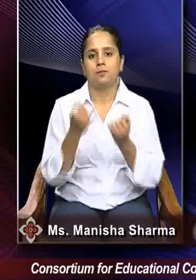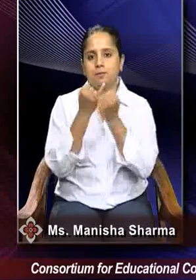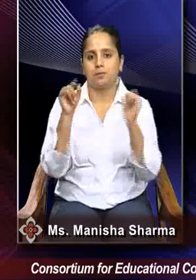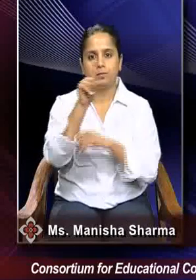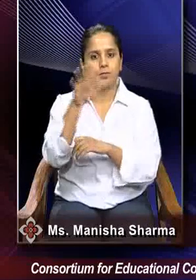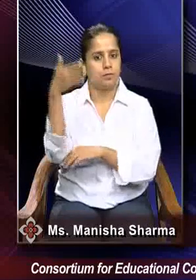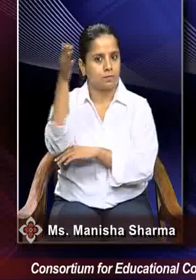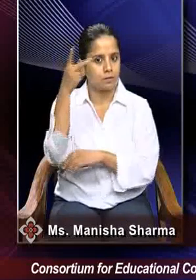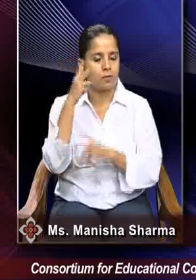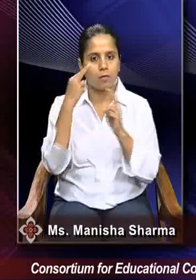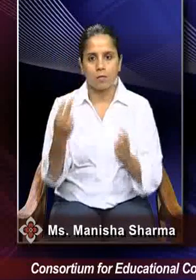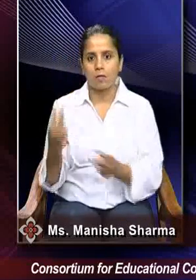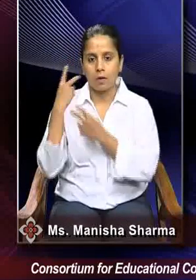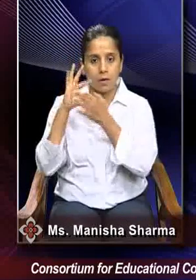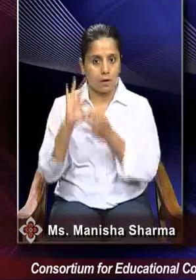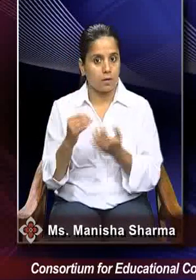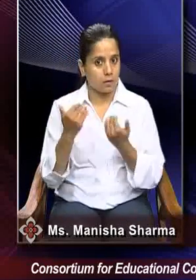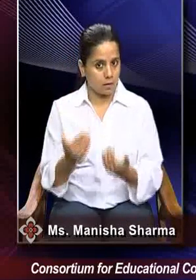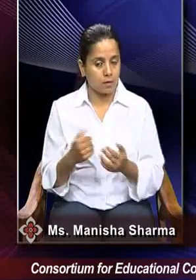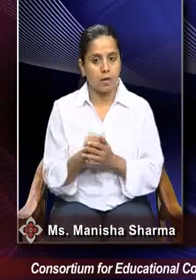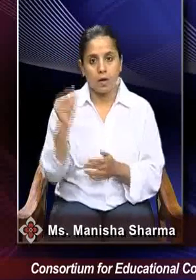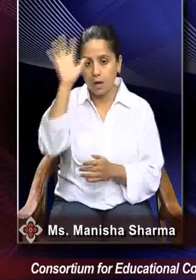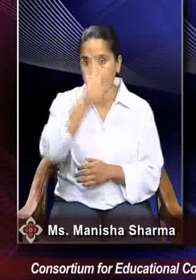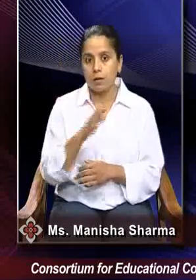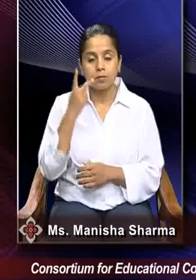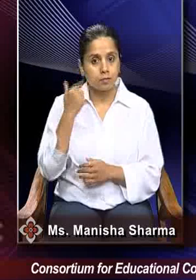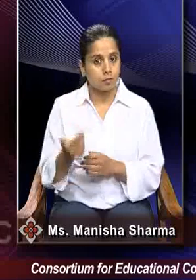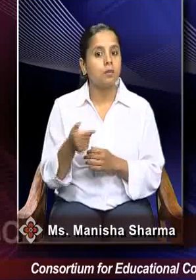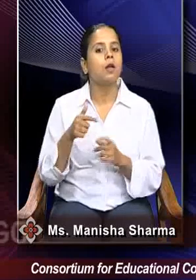a reflection of India's